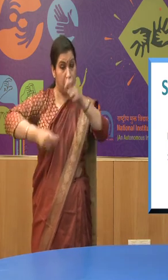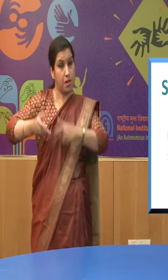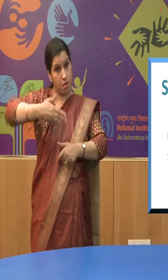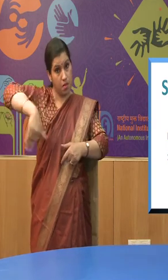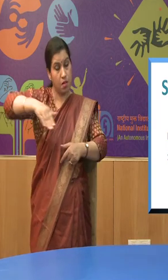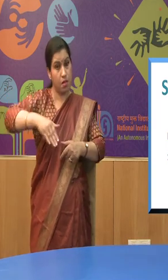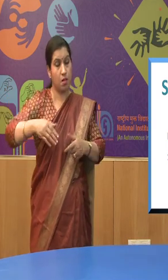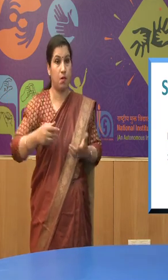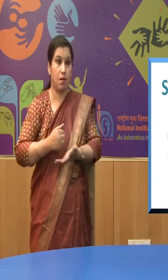whose name